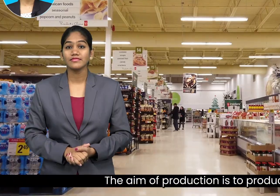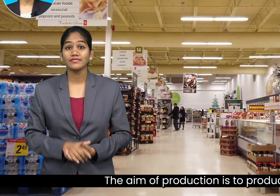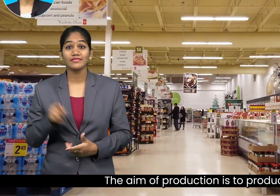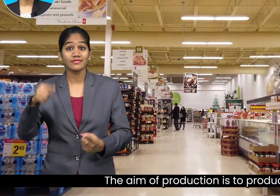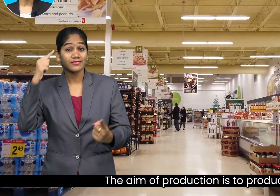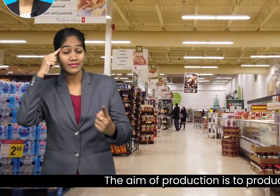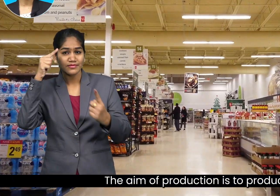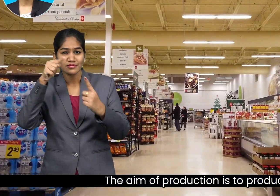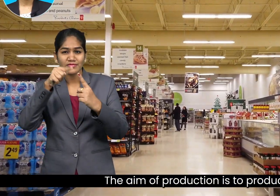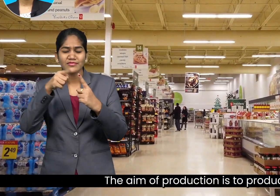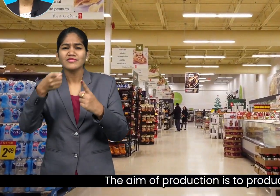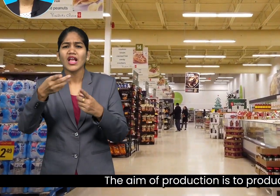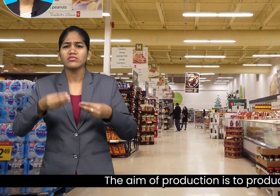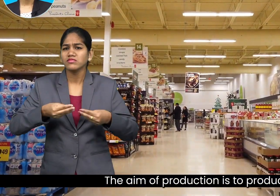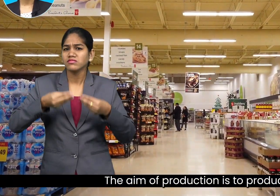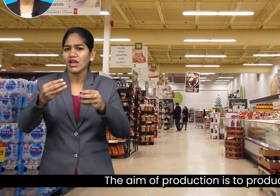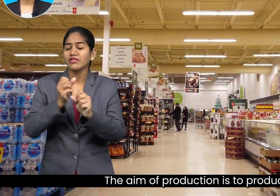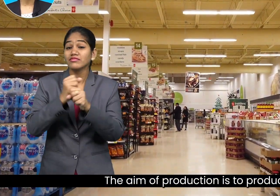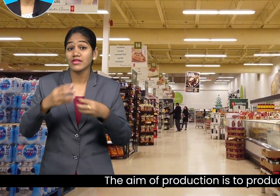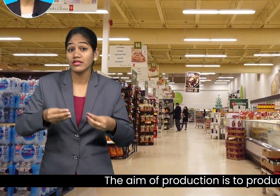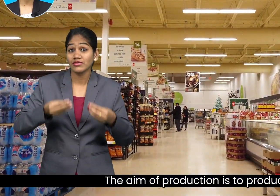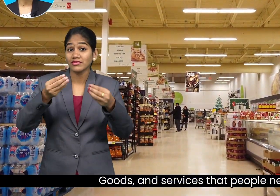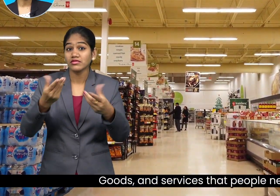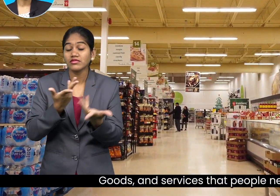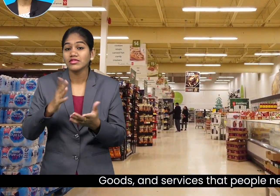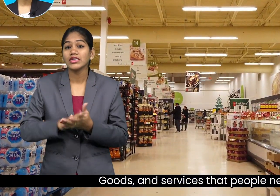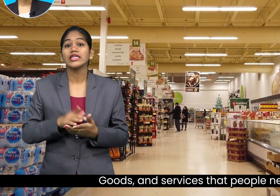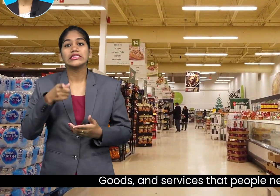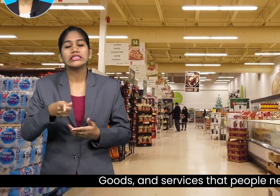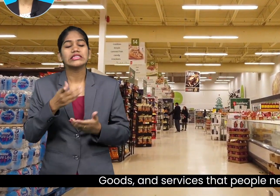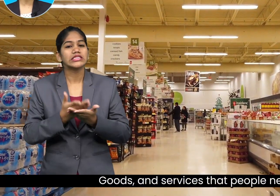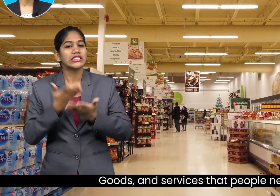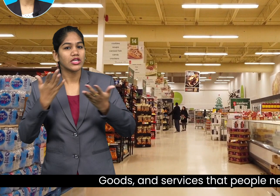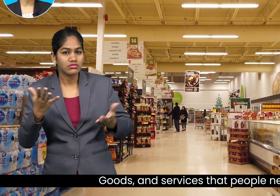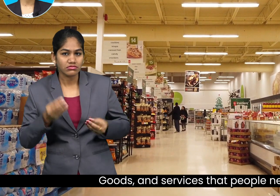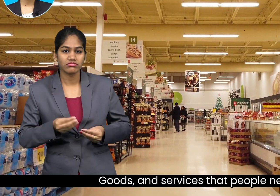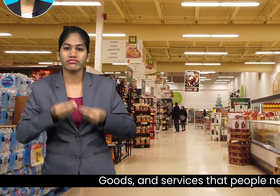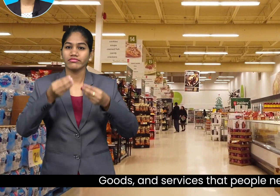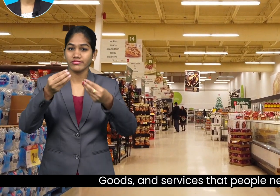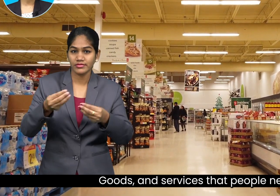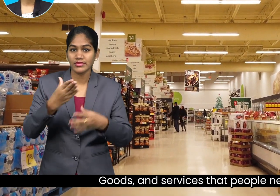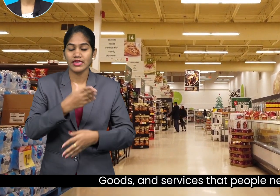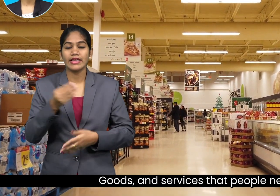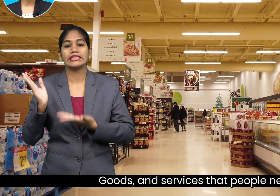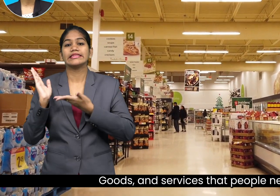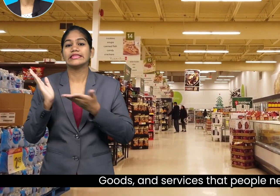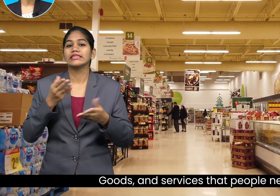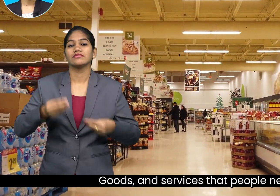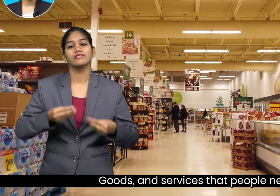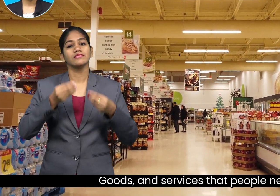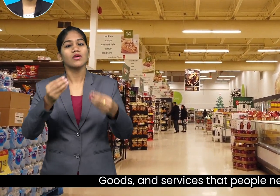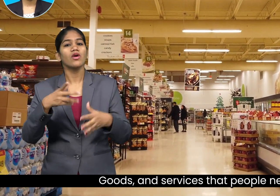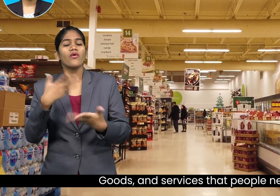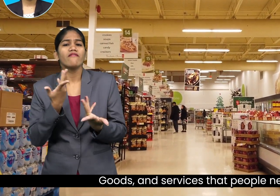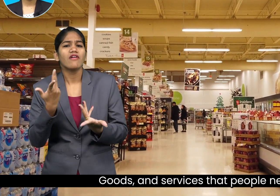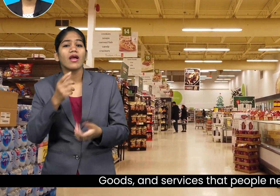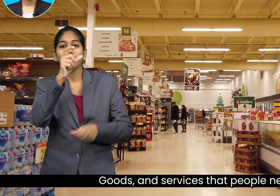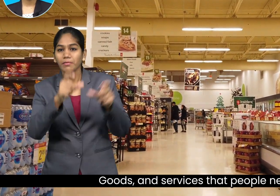The aim of production is to produce goods and services that people need.